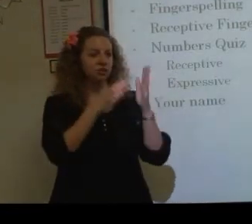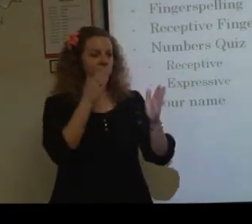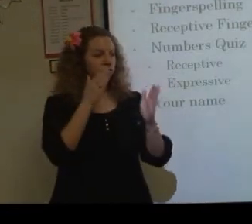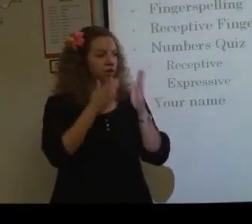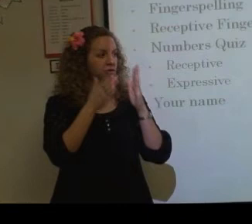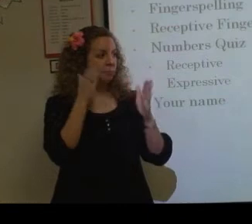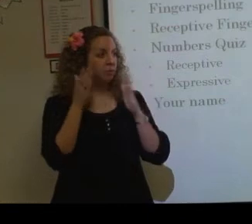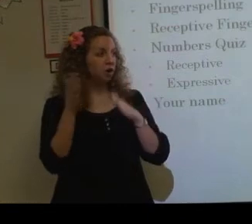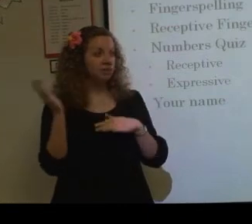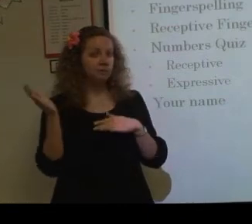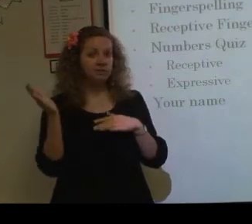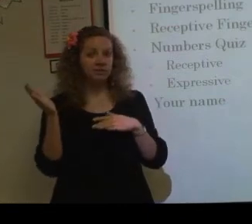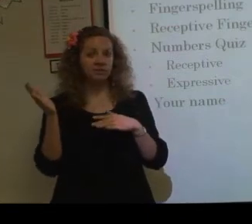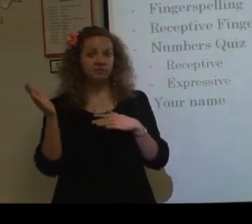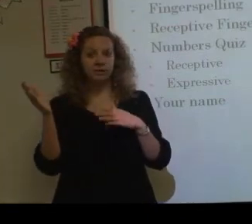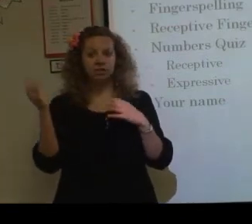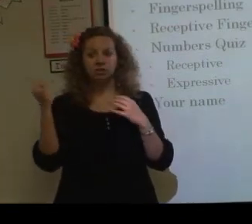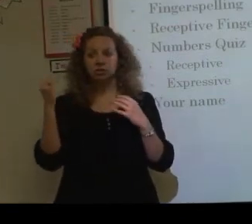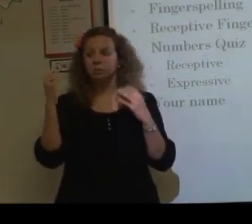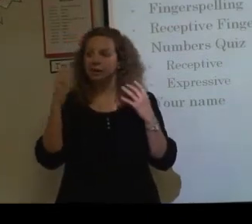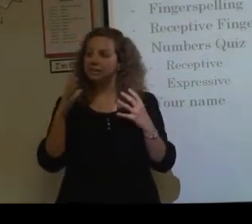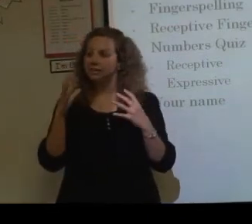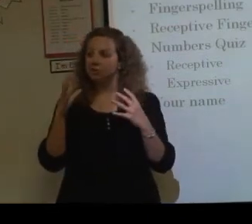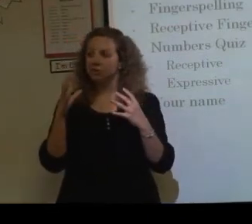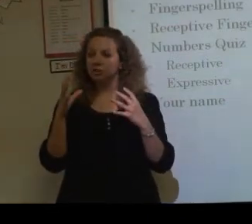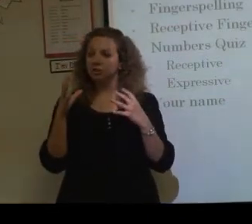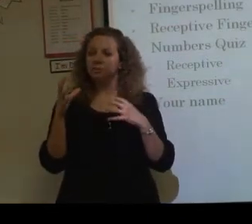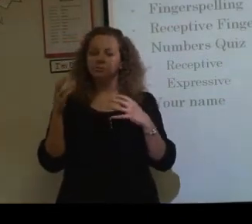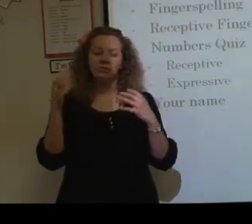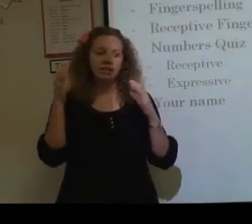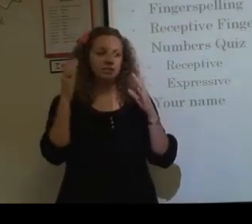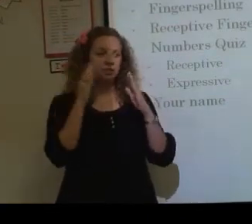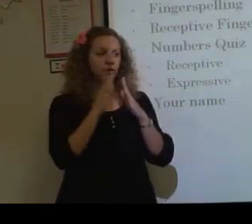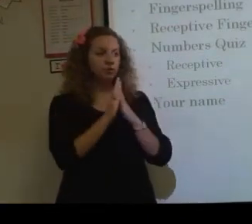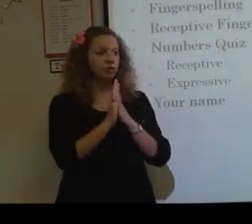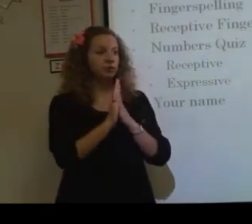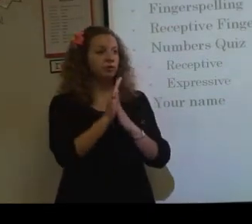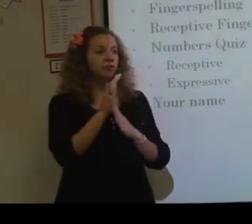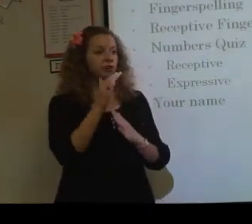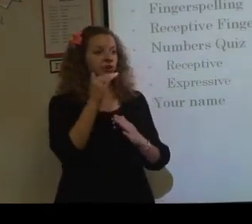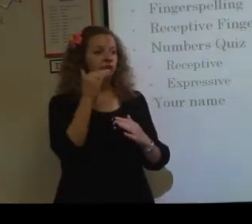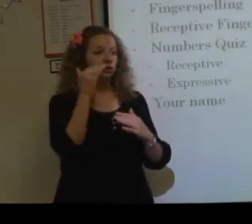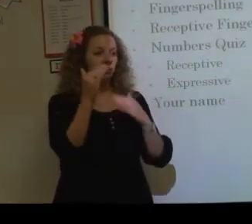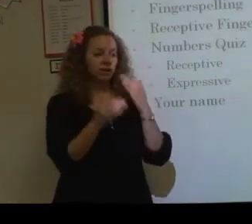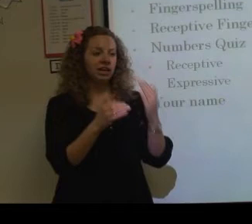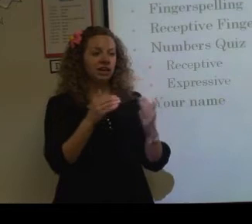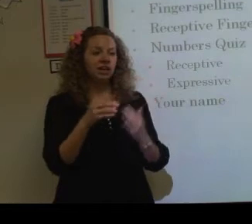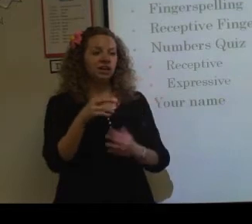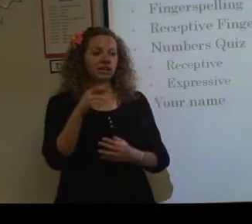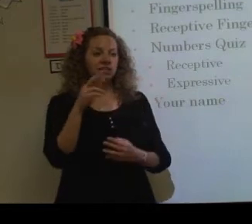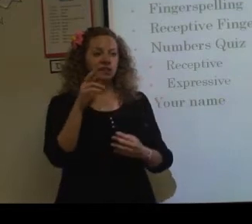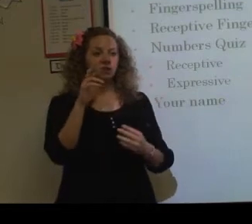still trying to remember all these pieces of information. So the best thing for you to do is to go through and whenever you're looking at it, instead of